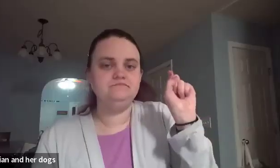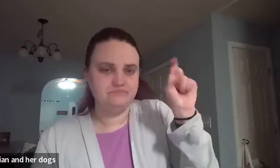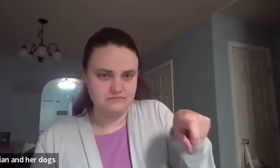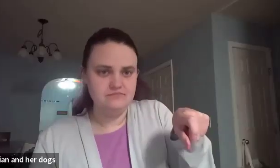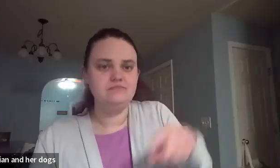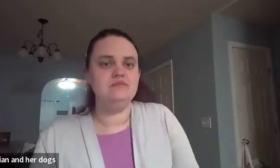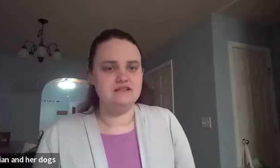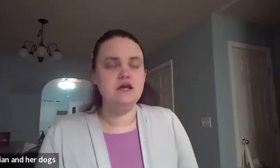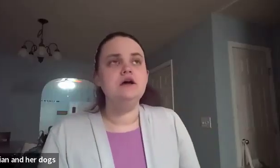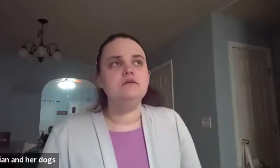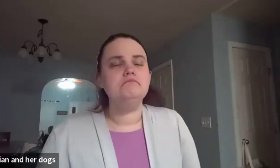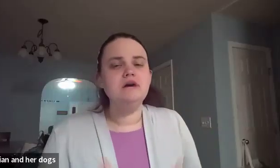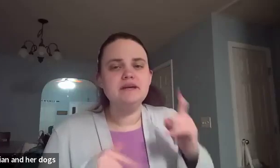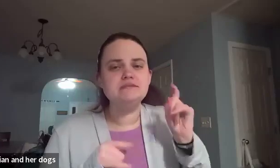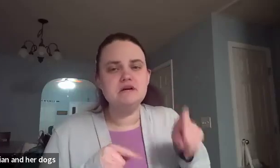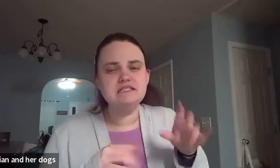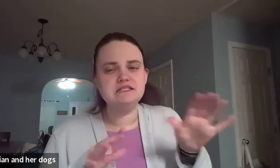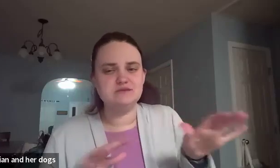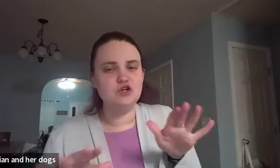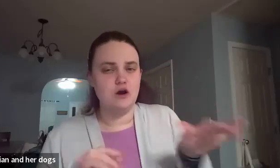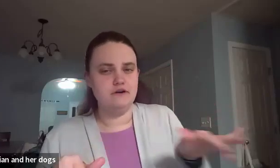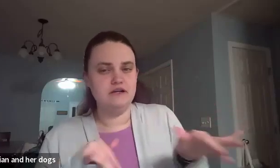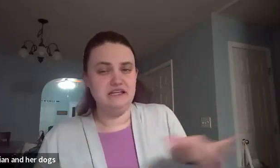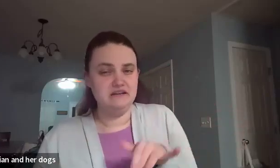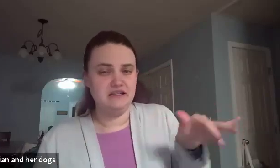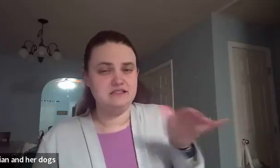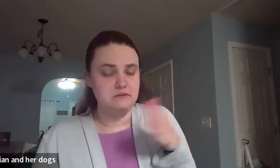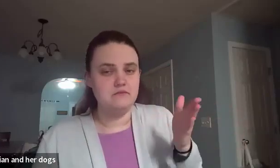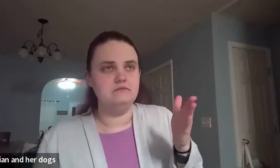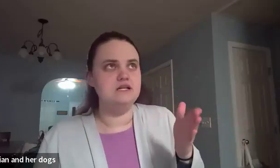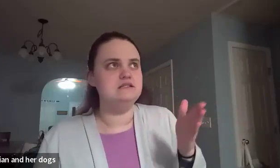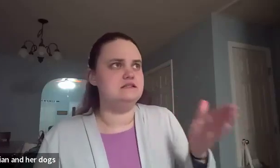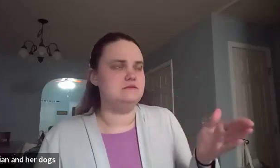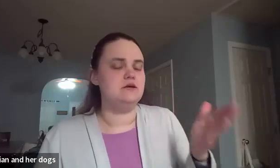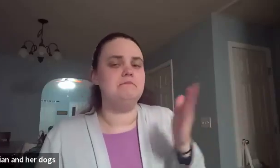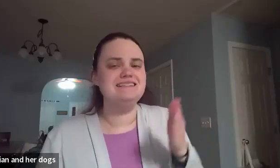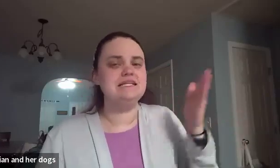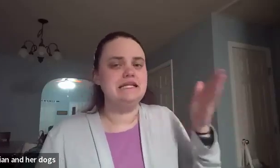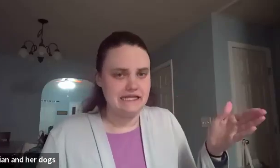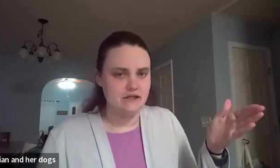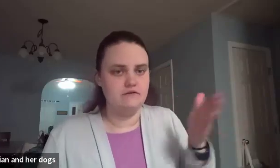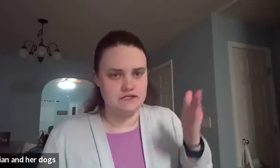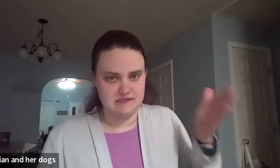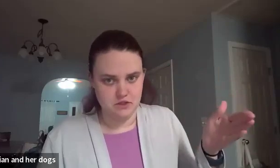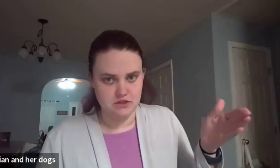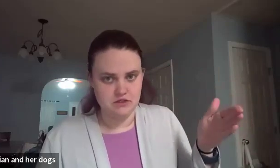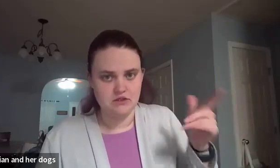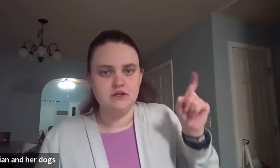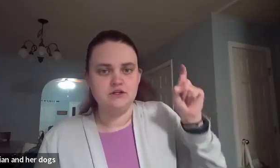Mhm. Yes. Because must and similar are very like must and need are very similar.